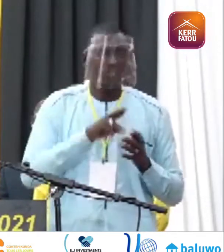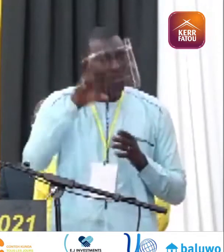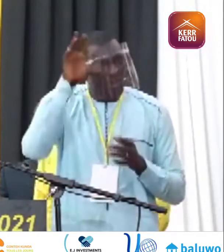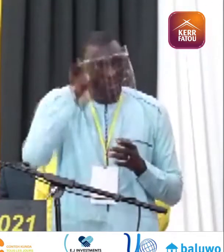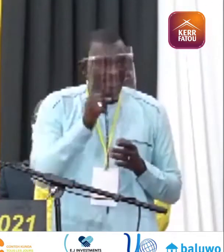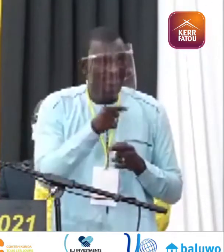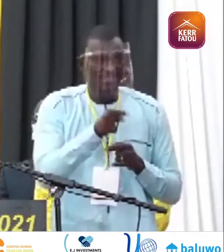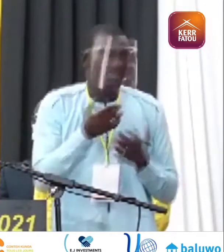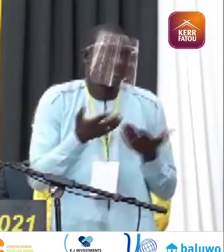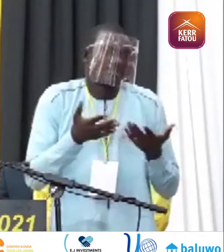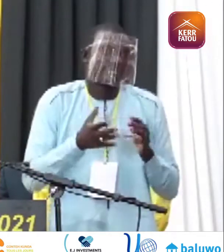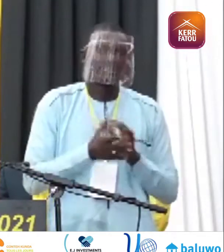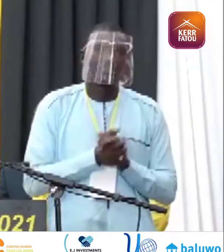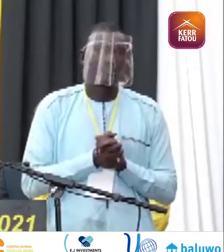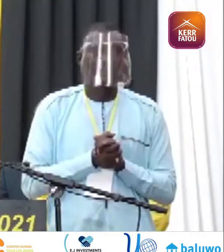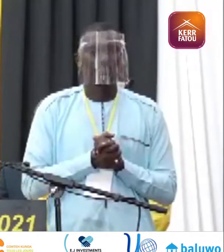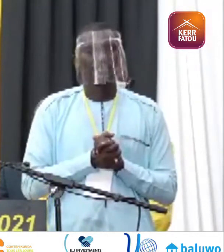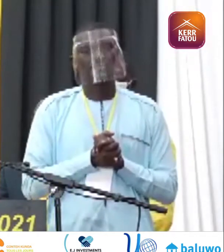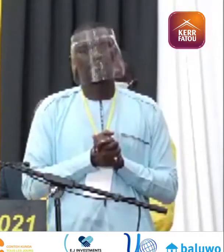But